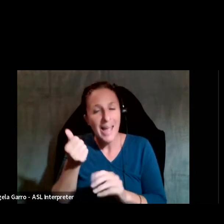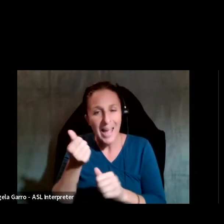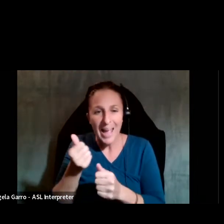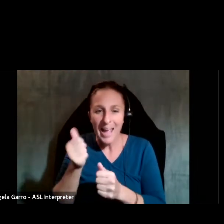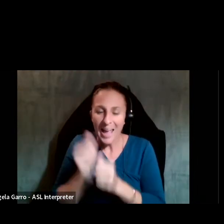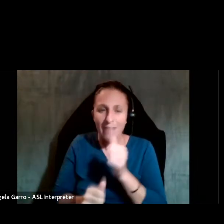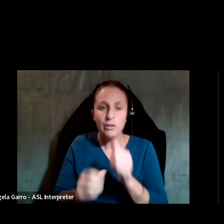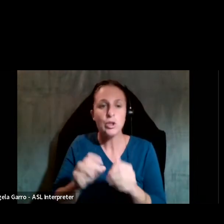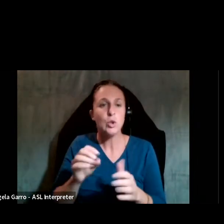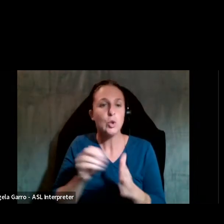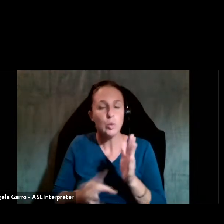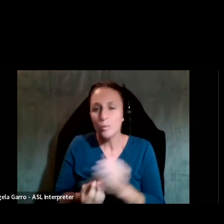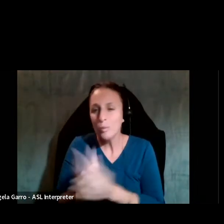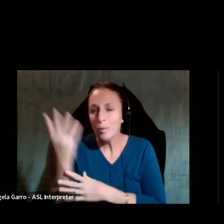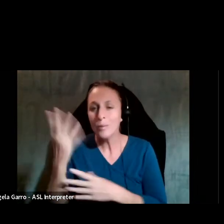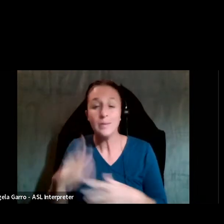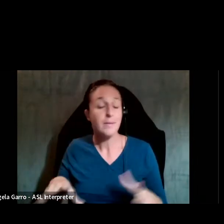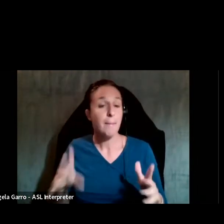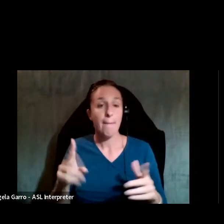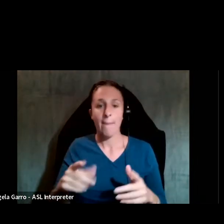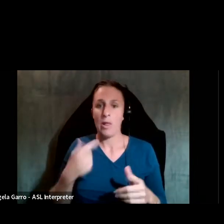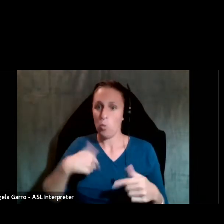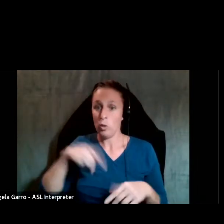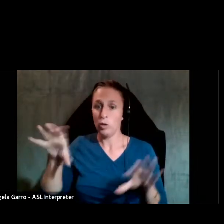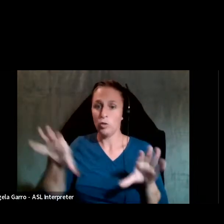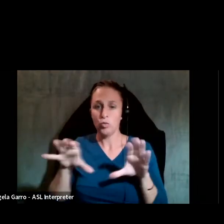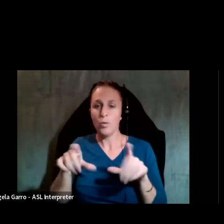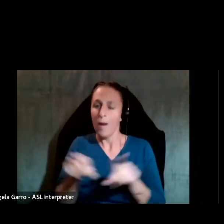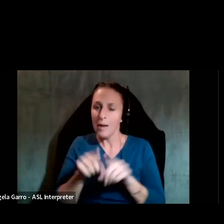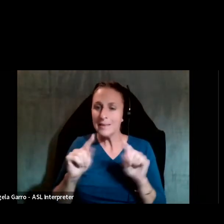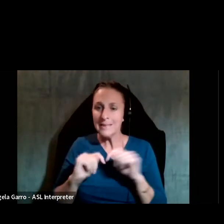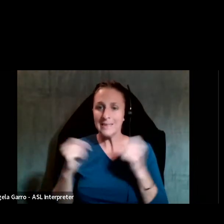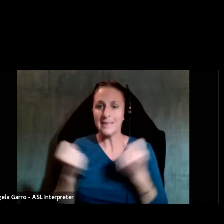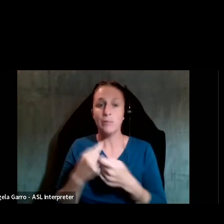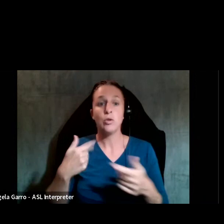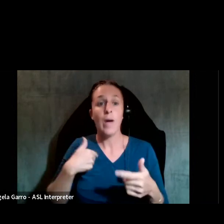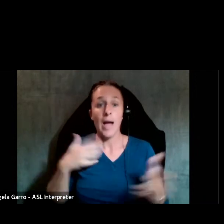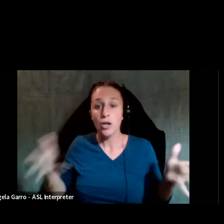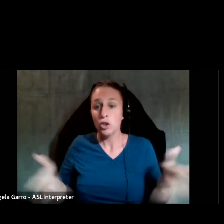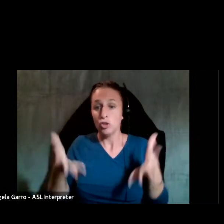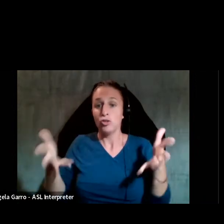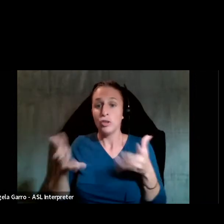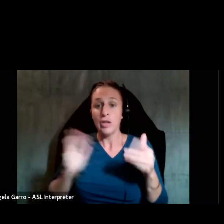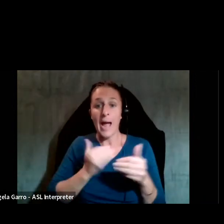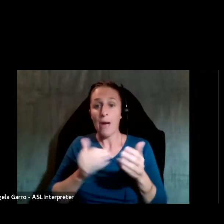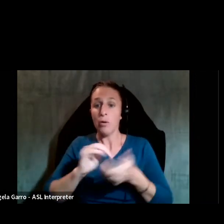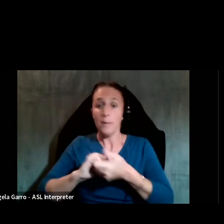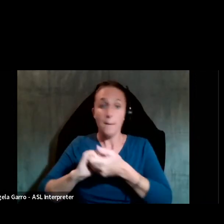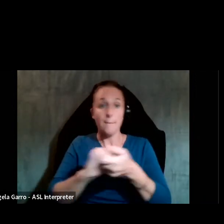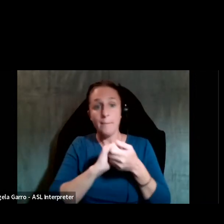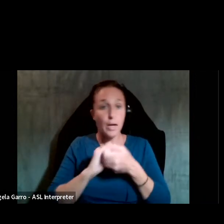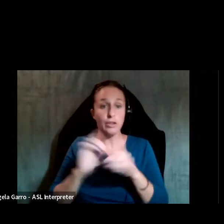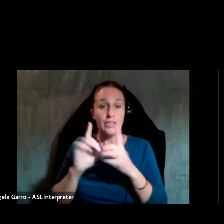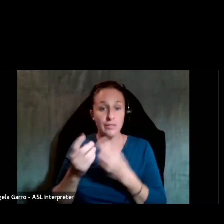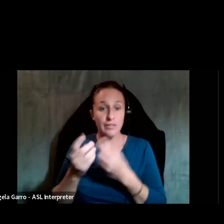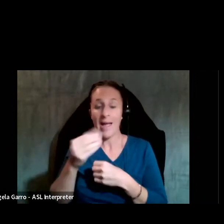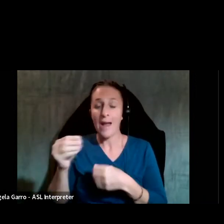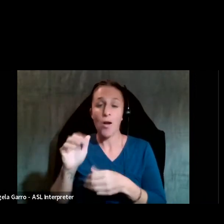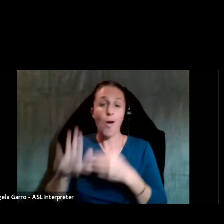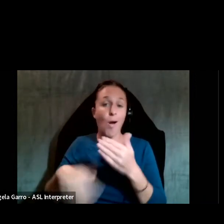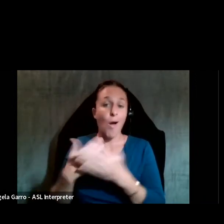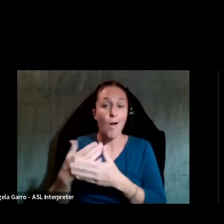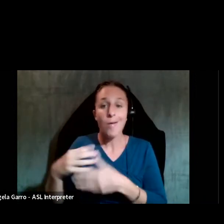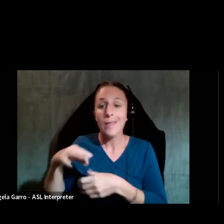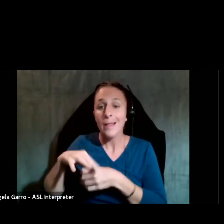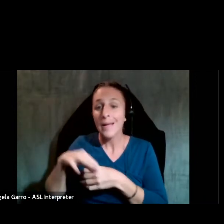team. And so I encouraged our partner districts and all the elected officials to come